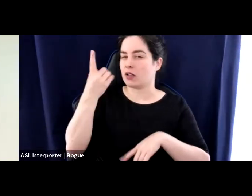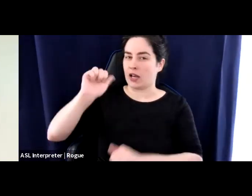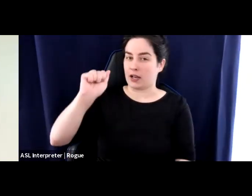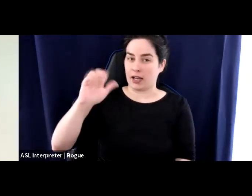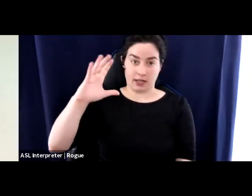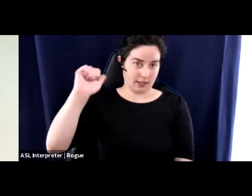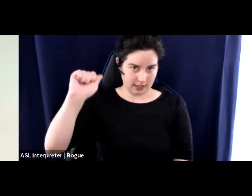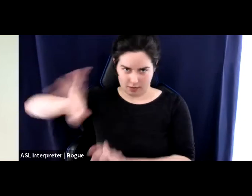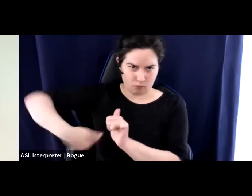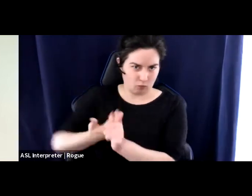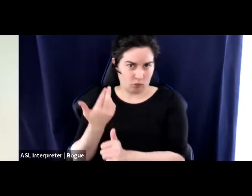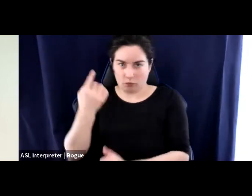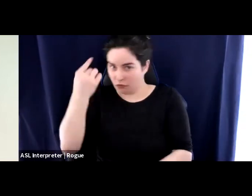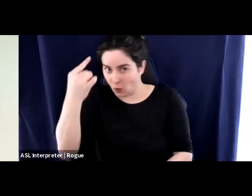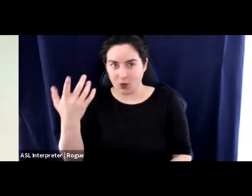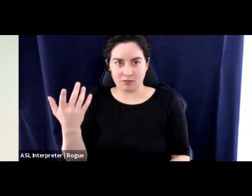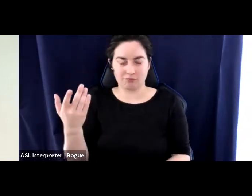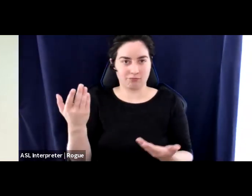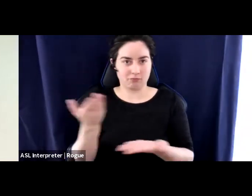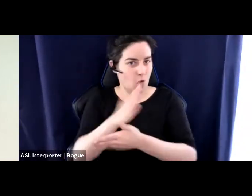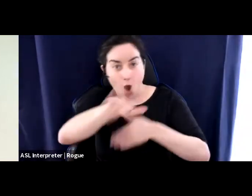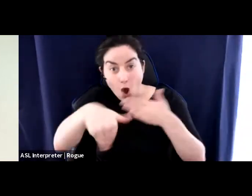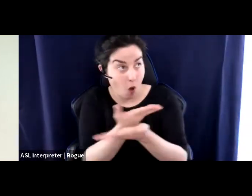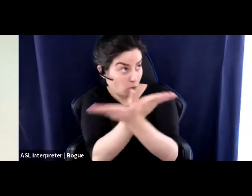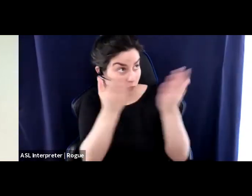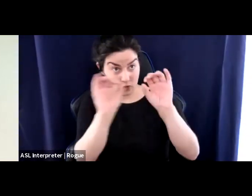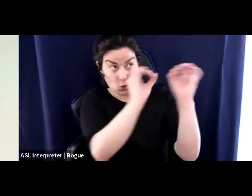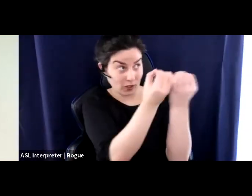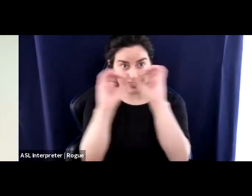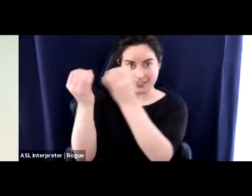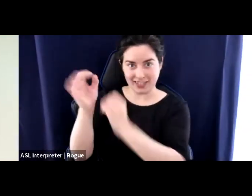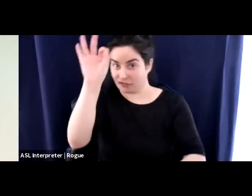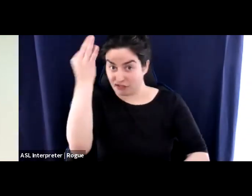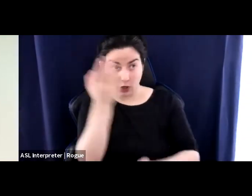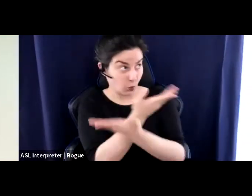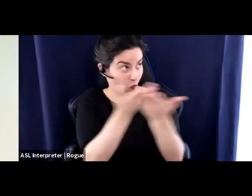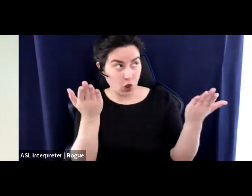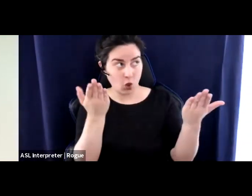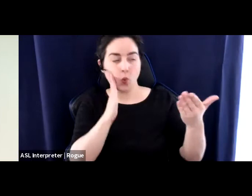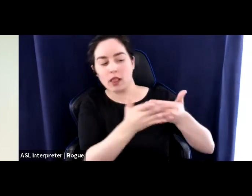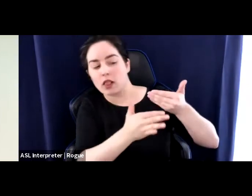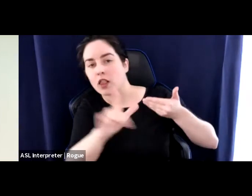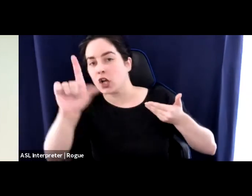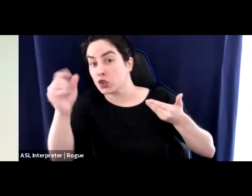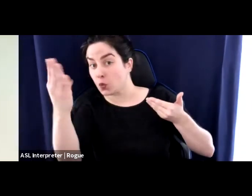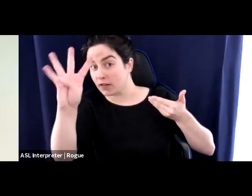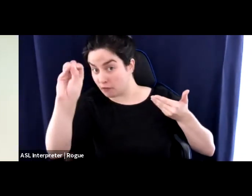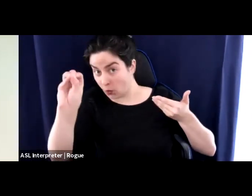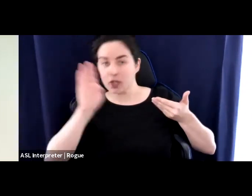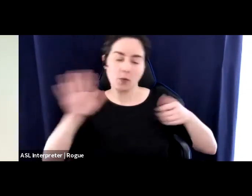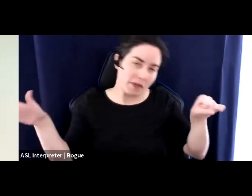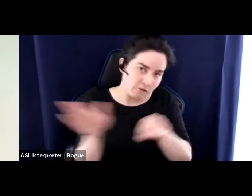federal government, federal businesses, and federal organizations fully accessible by the year 2040. And so it